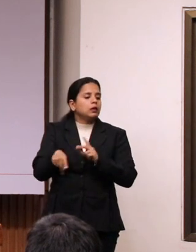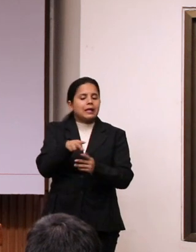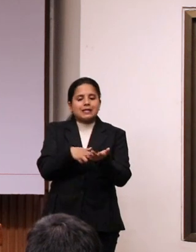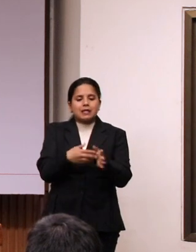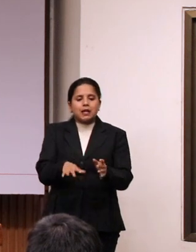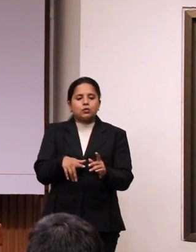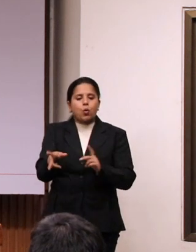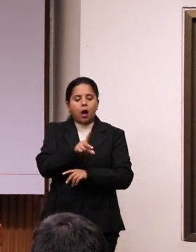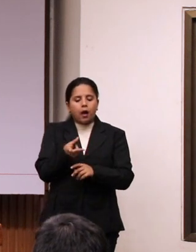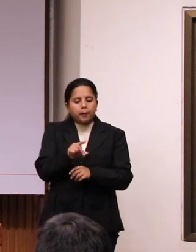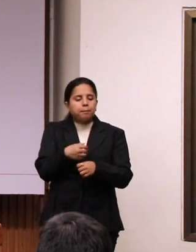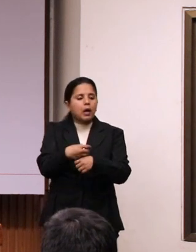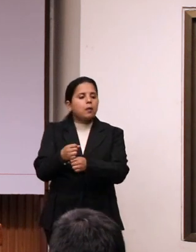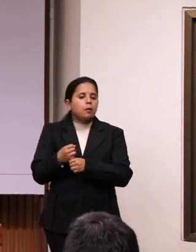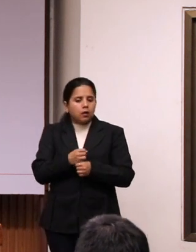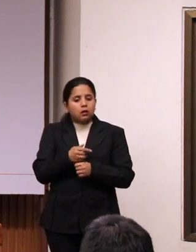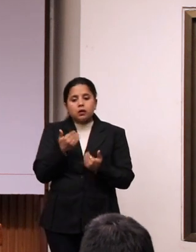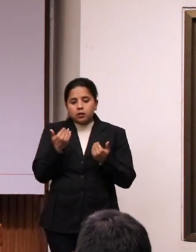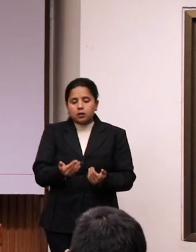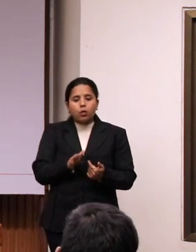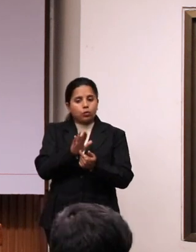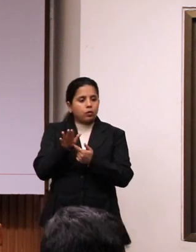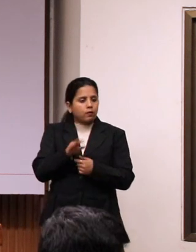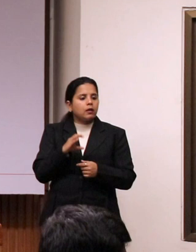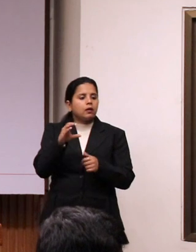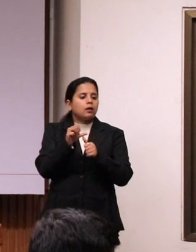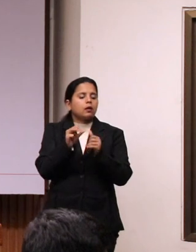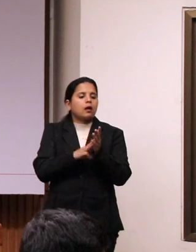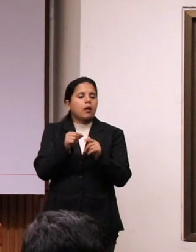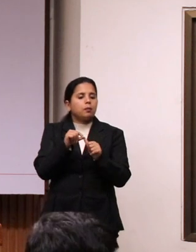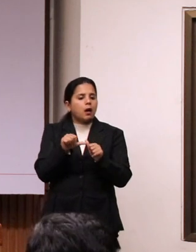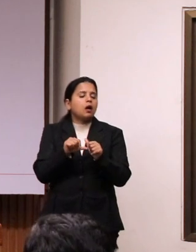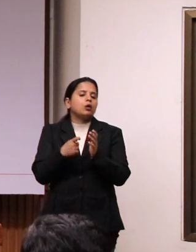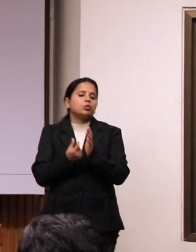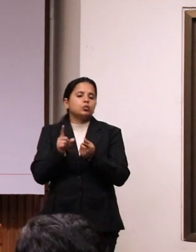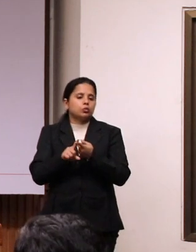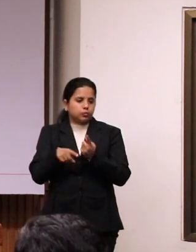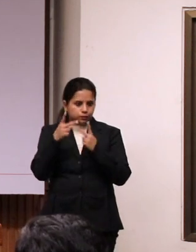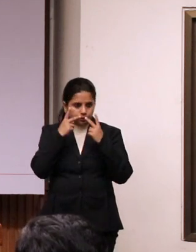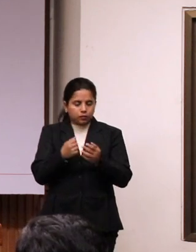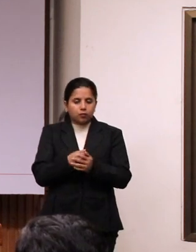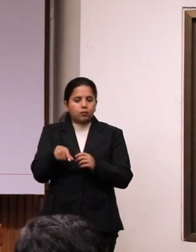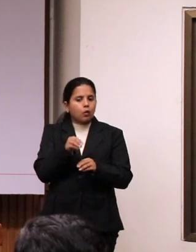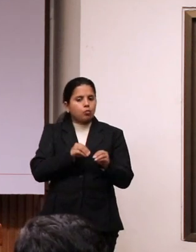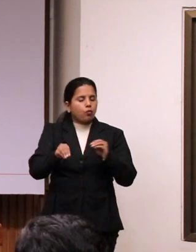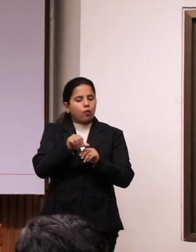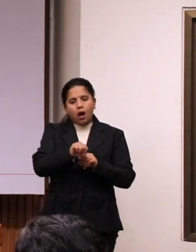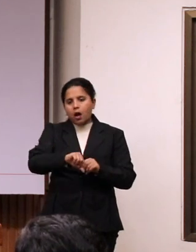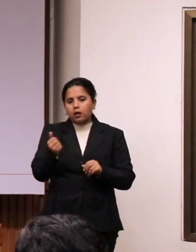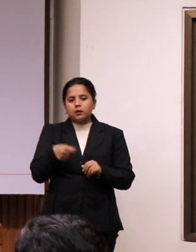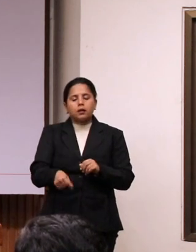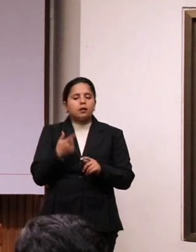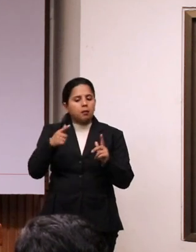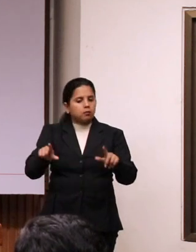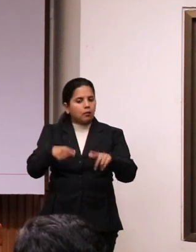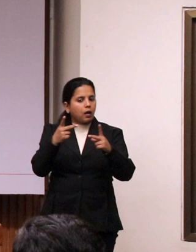natural regeneration, which is now written into the CAMPA rules also. And it is a move away from just planting